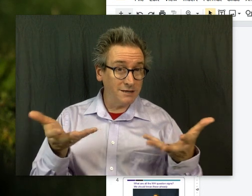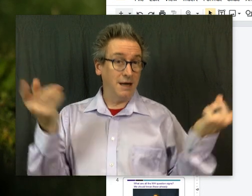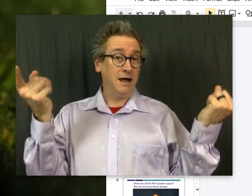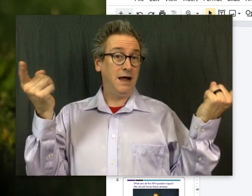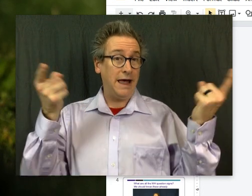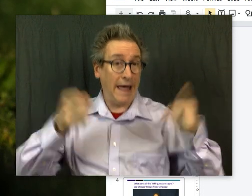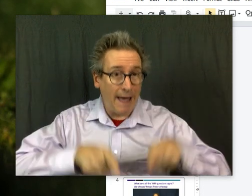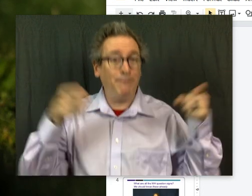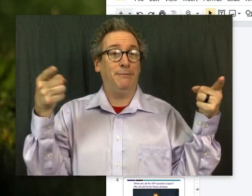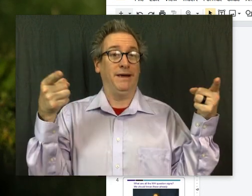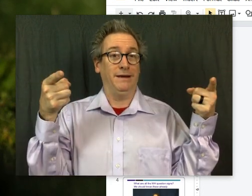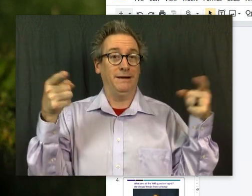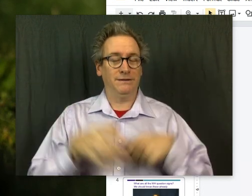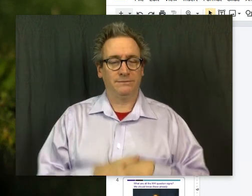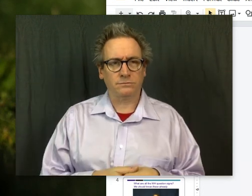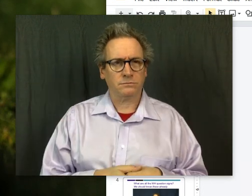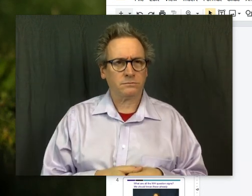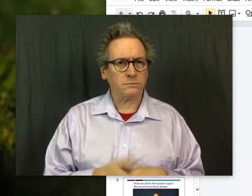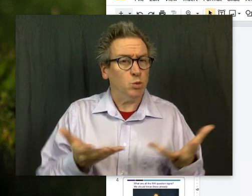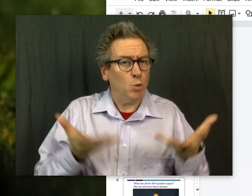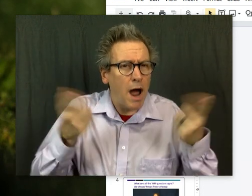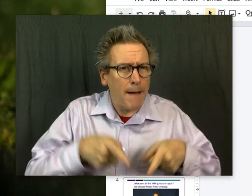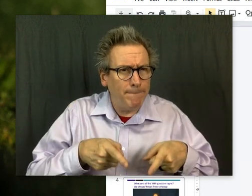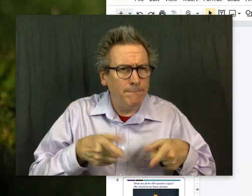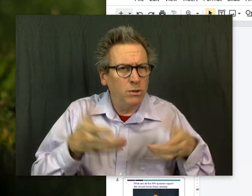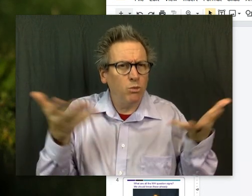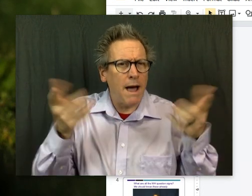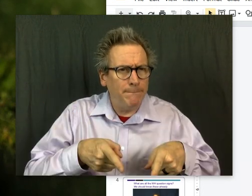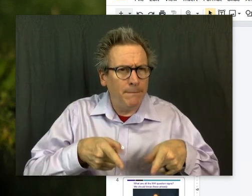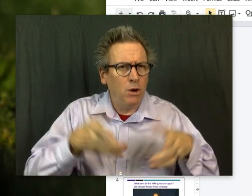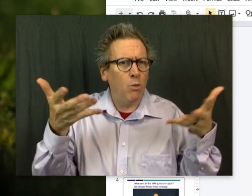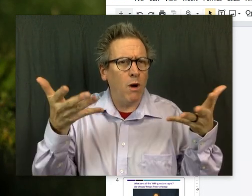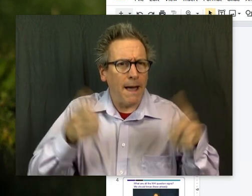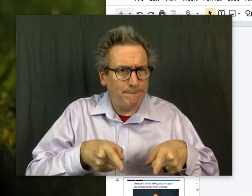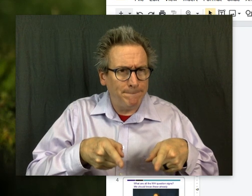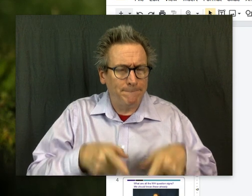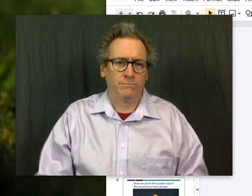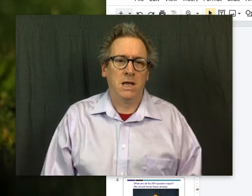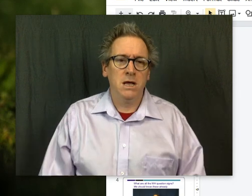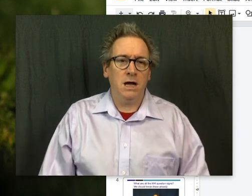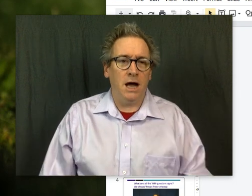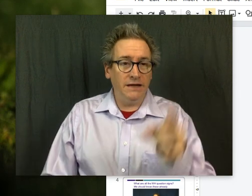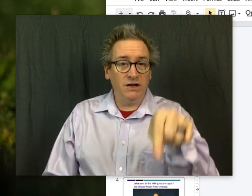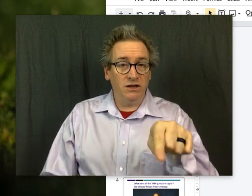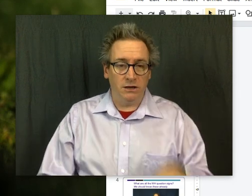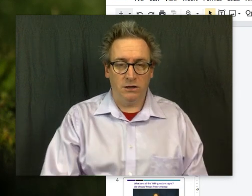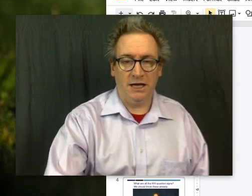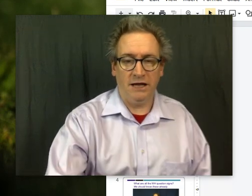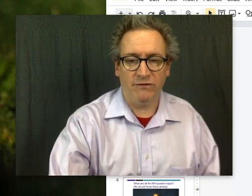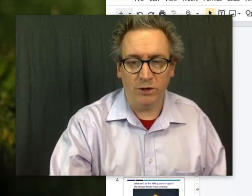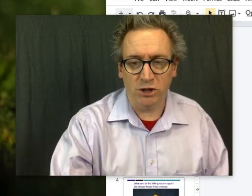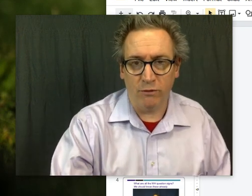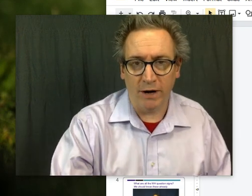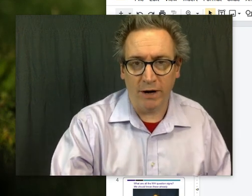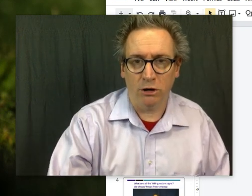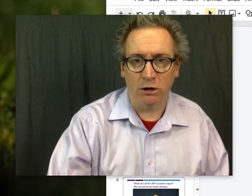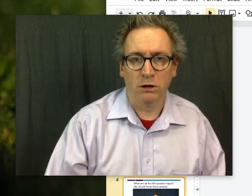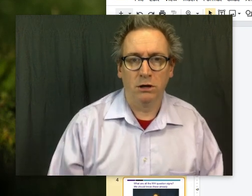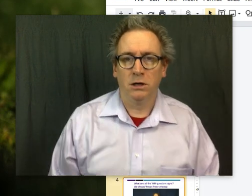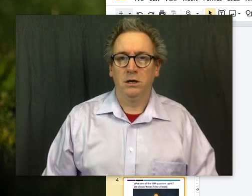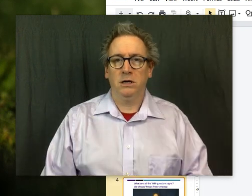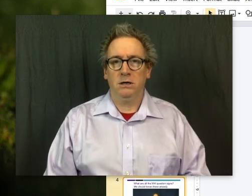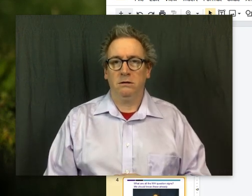what happened? What happened? What happened? What happened? Even in the GIF that we show right here,